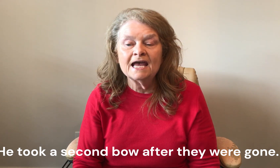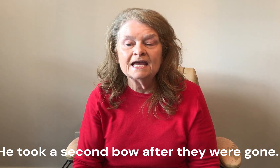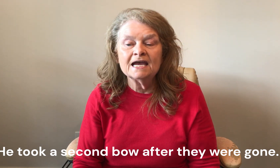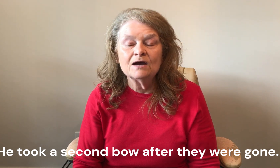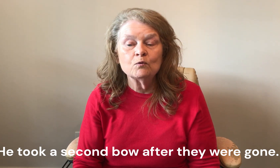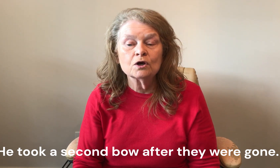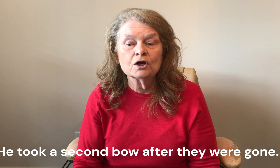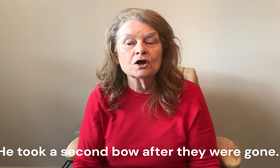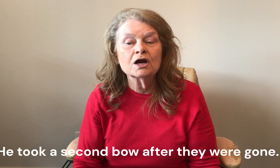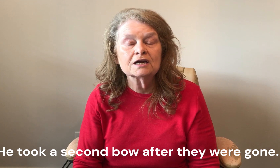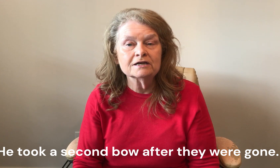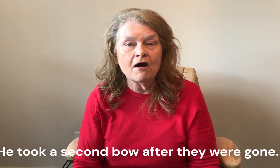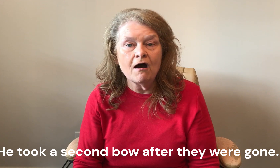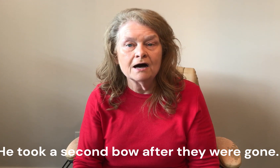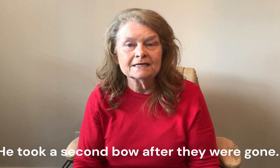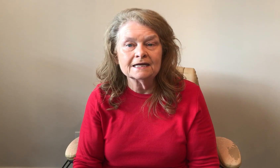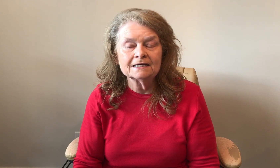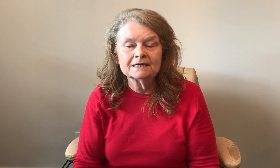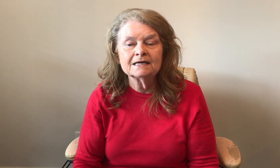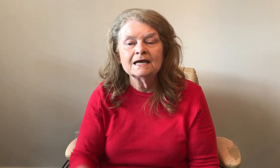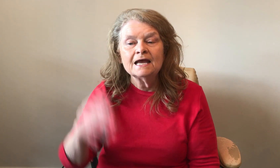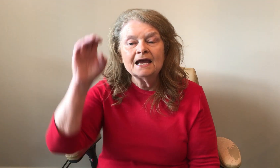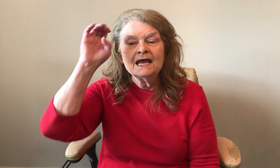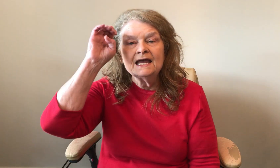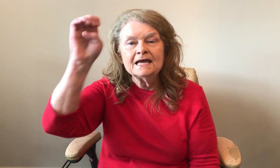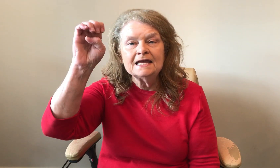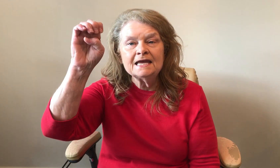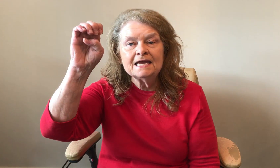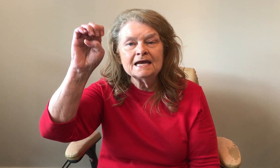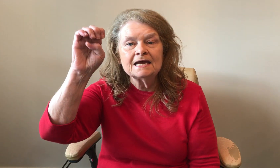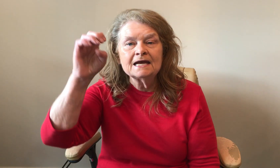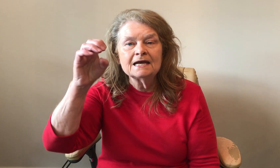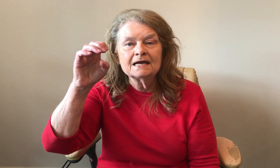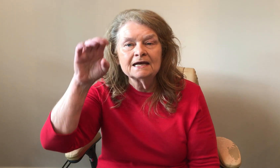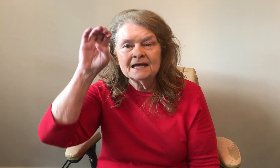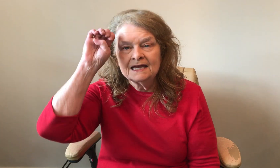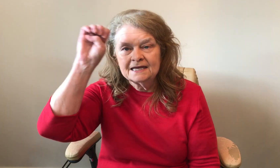they were gone. He